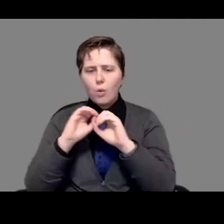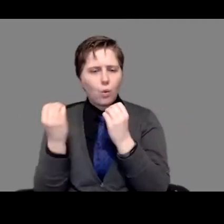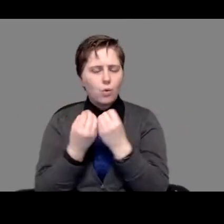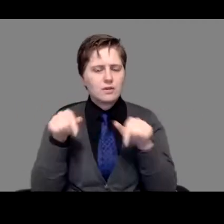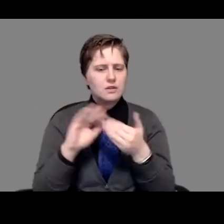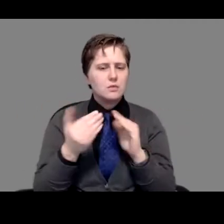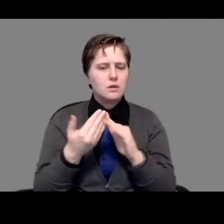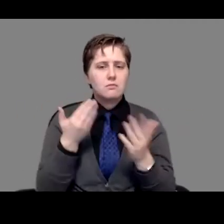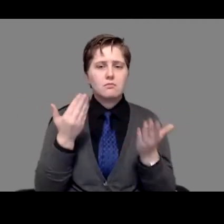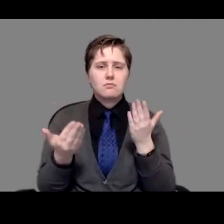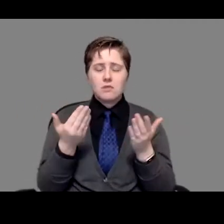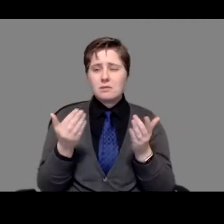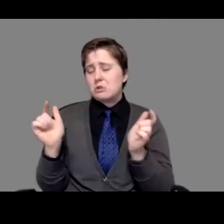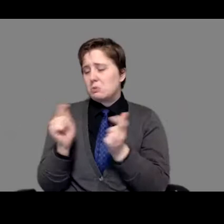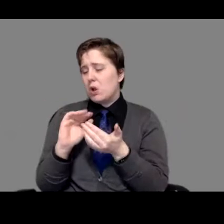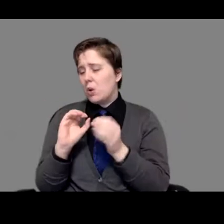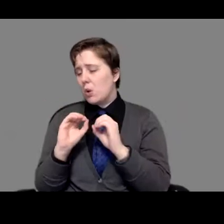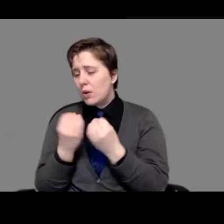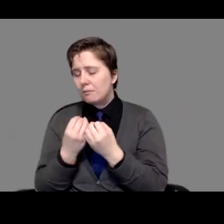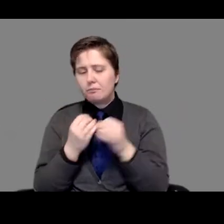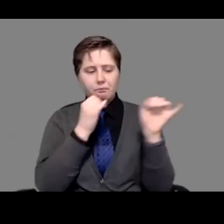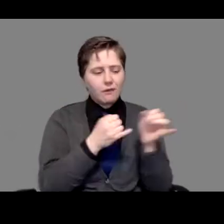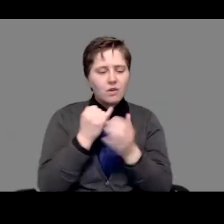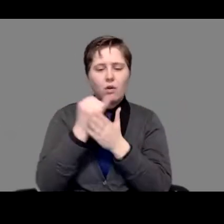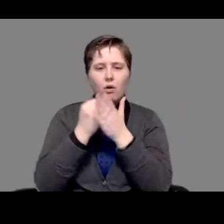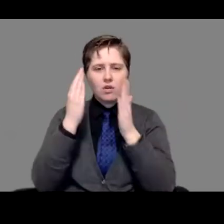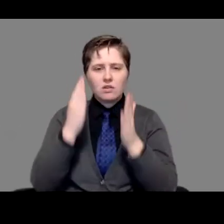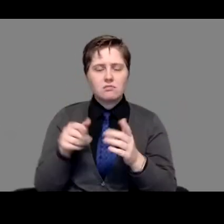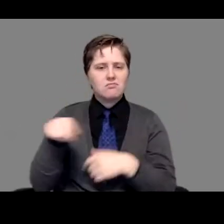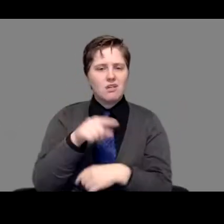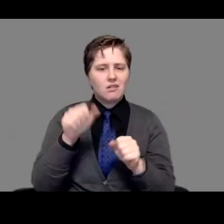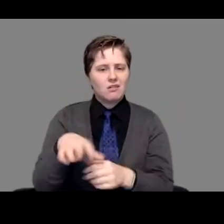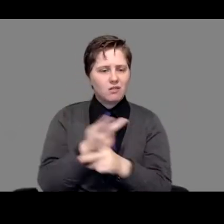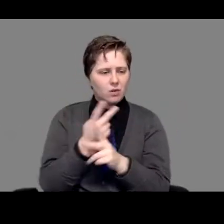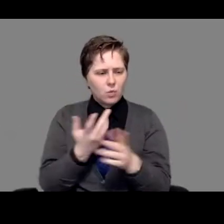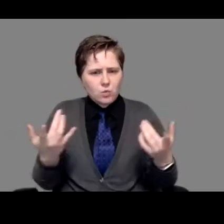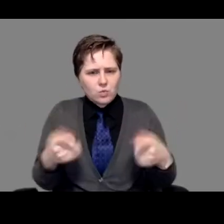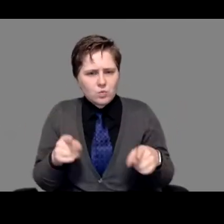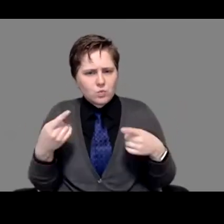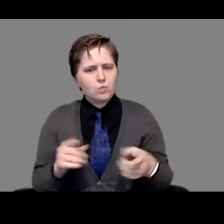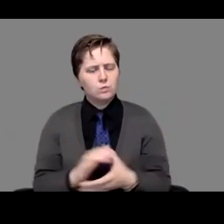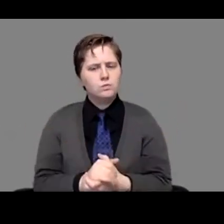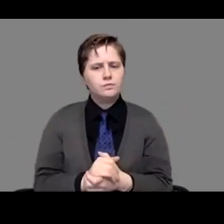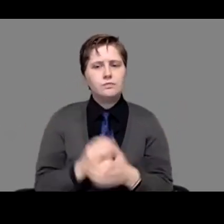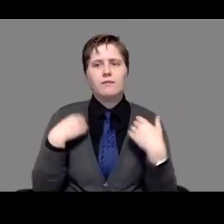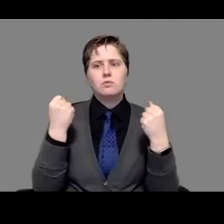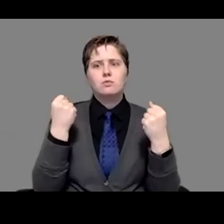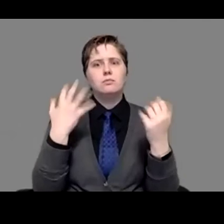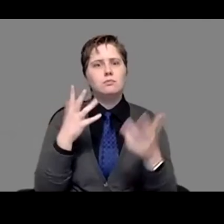maybe smaller organizations or individual artists, and find out what's going on. There are so many people that